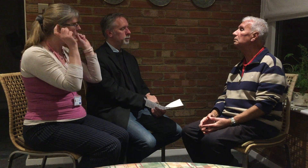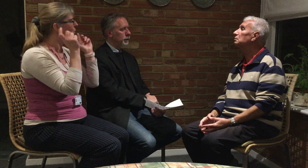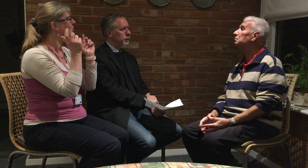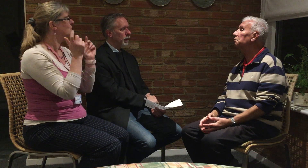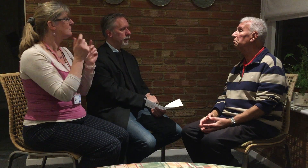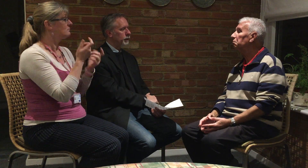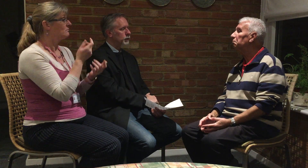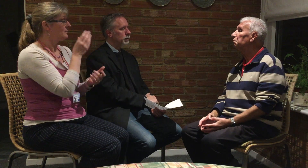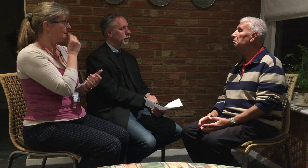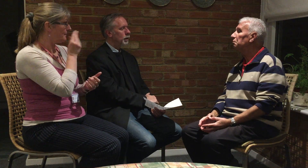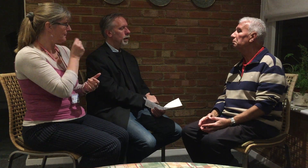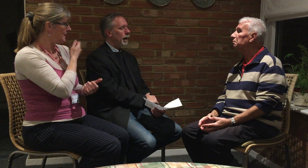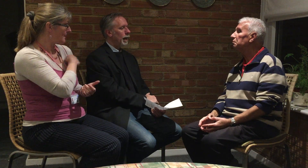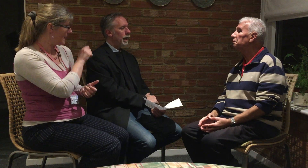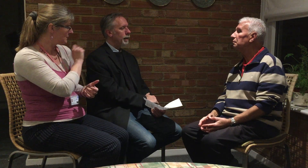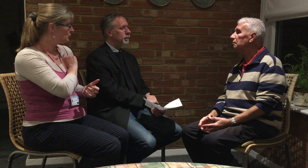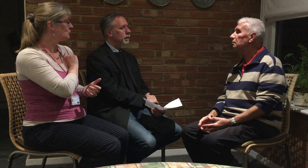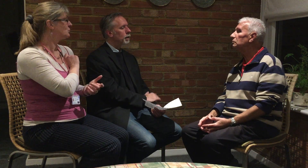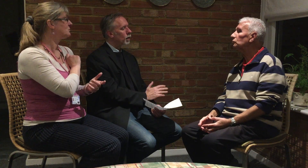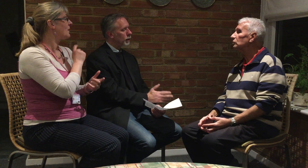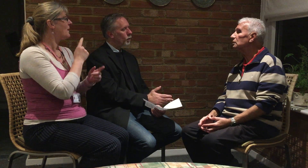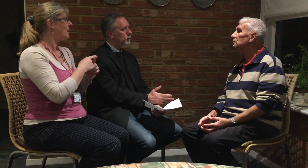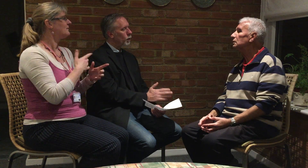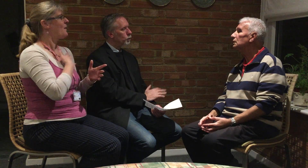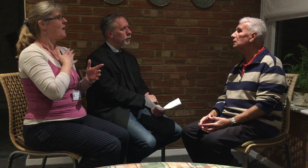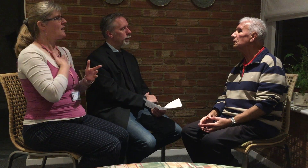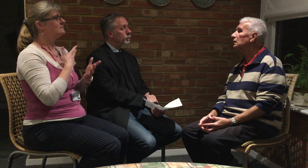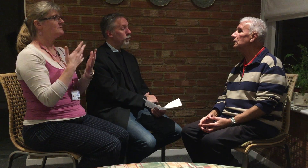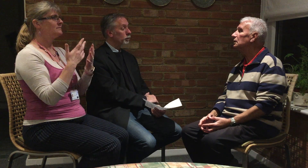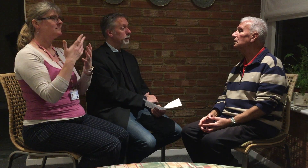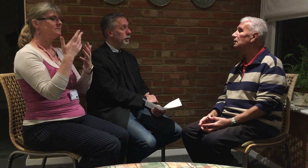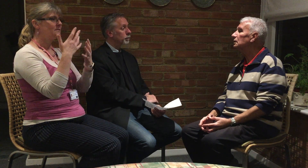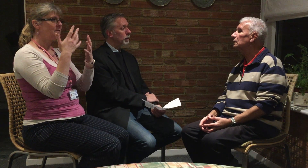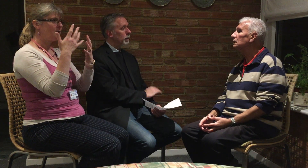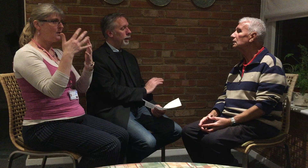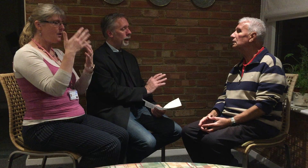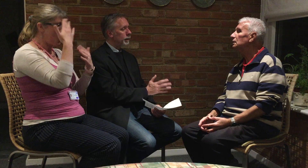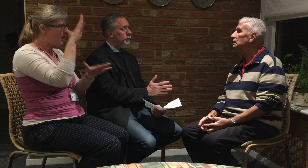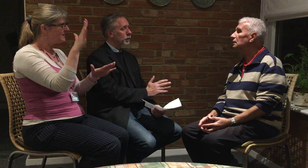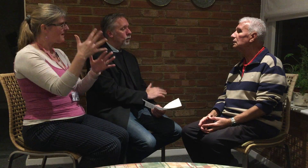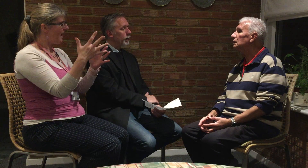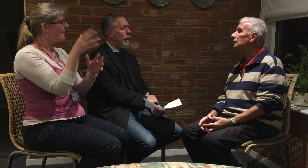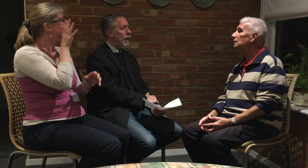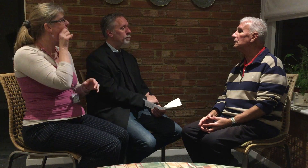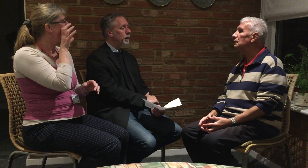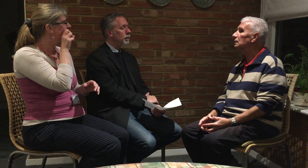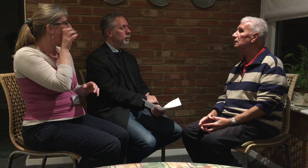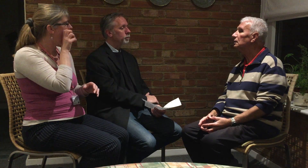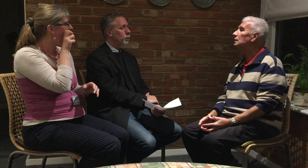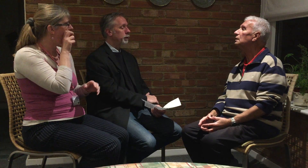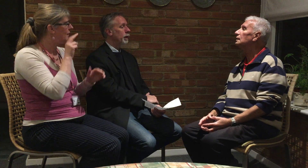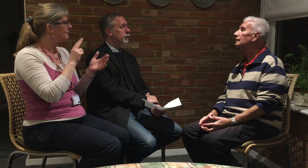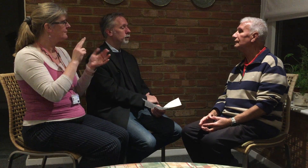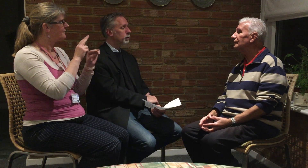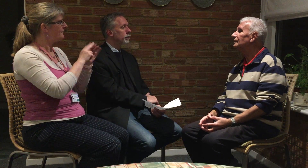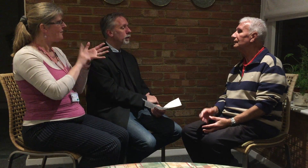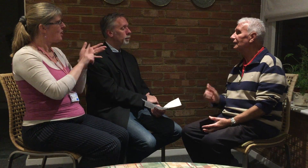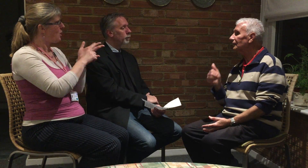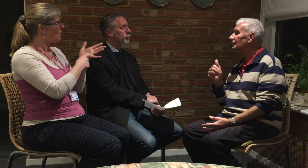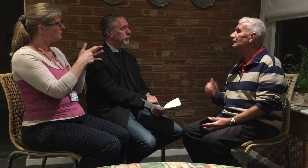speak Spanish. And likewise, when we're in Florida, it has quite a heavy population that have come up from